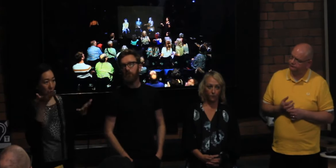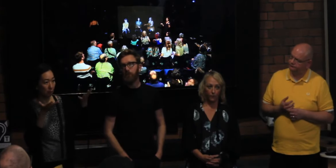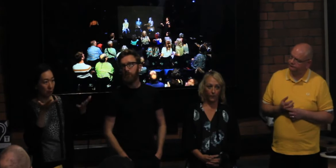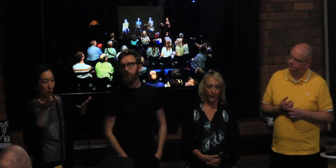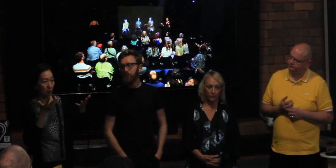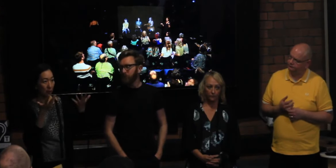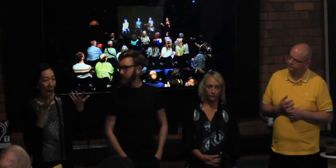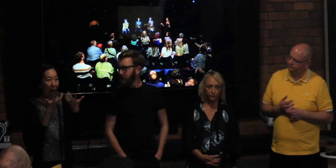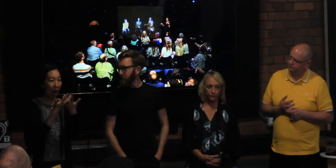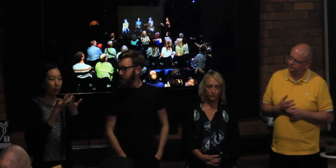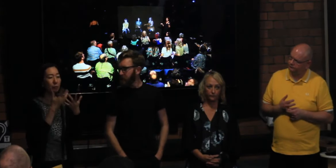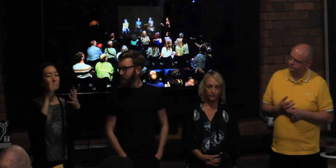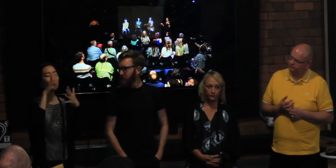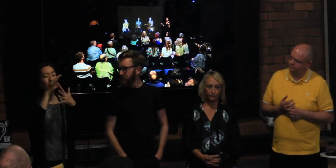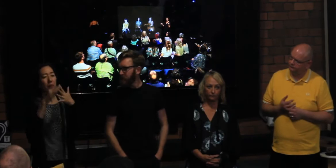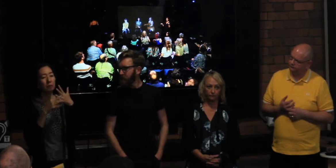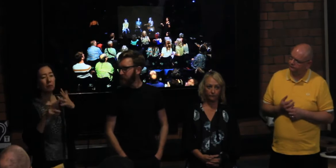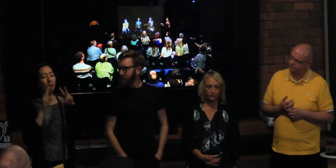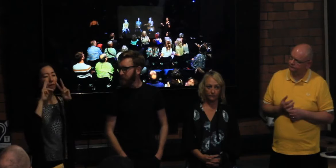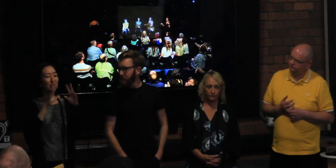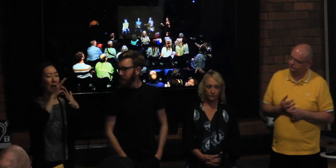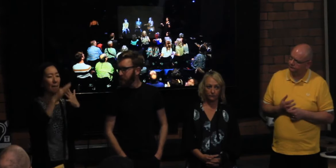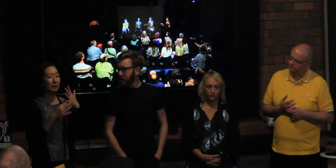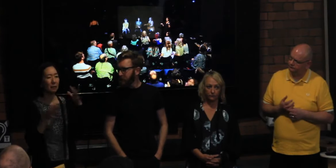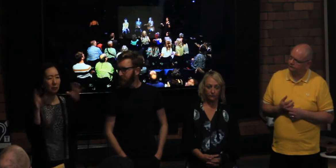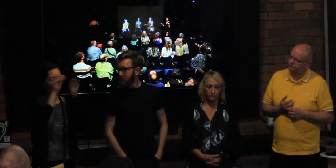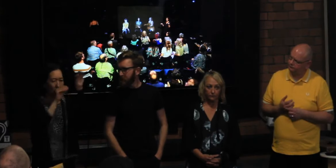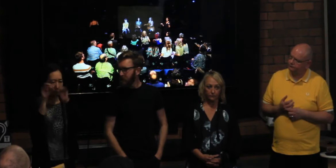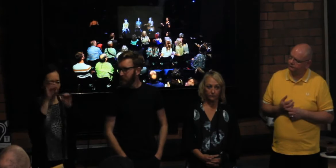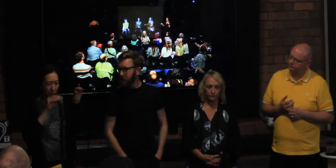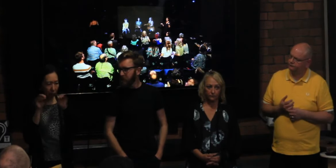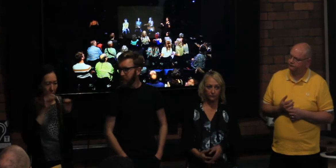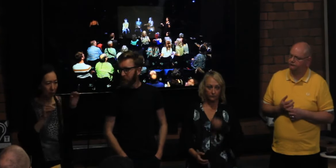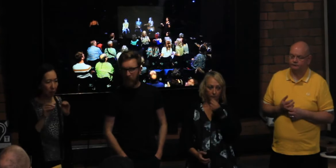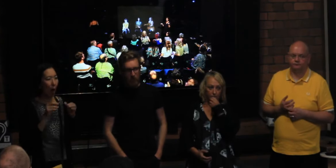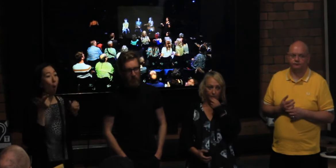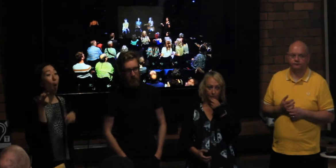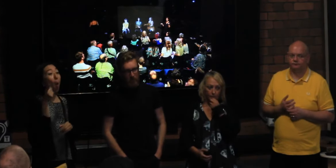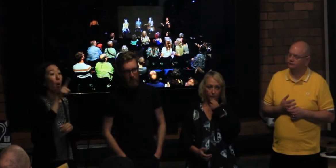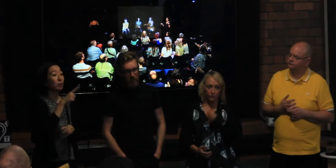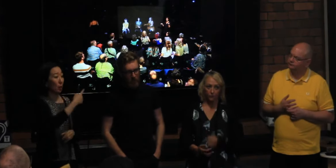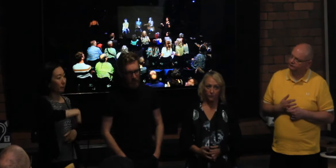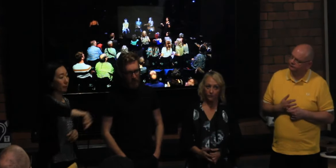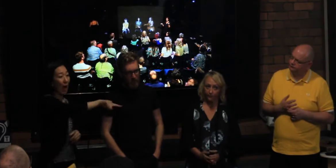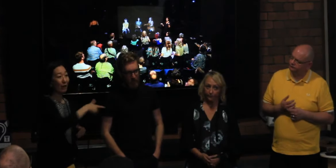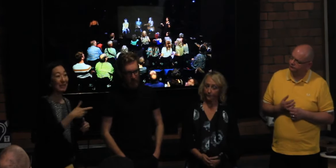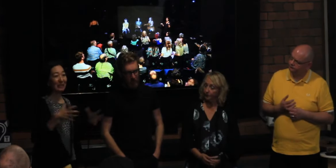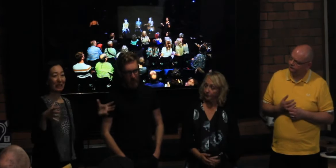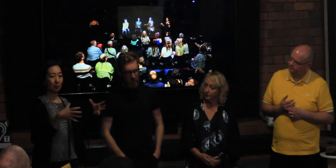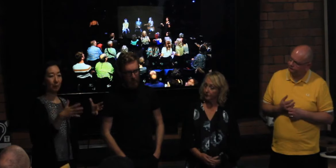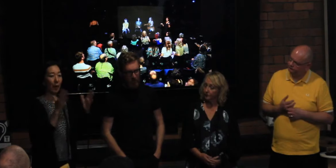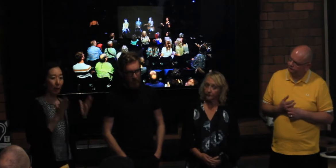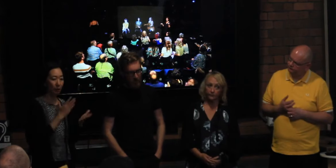of a visual balance, this was a priority in terms of how to balance the visual with the other